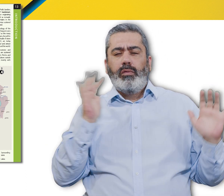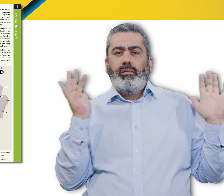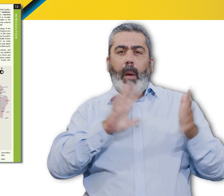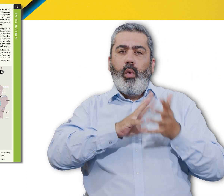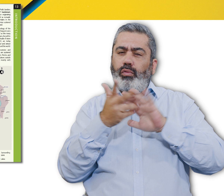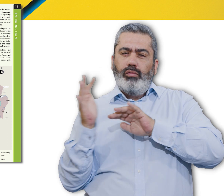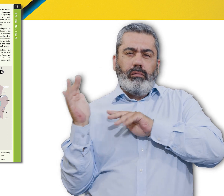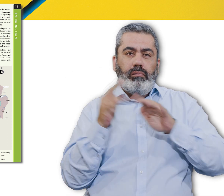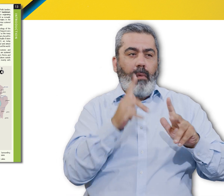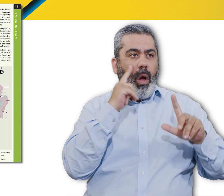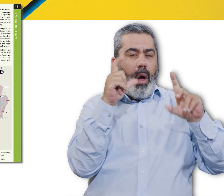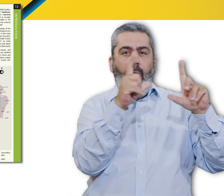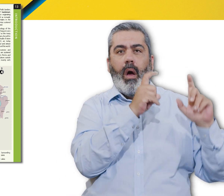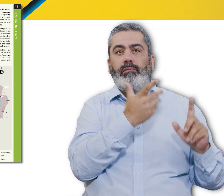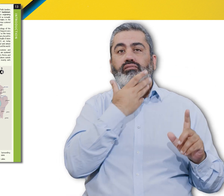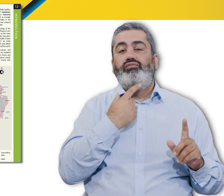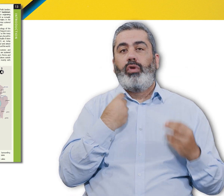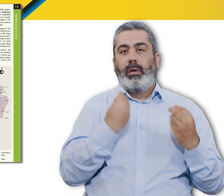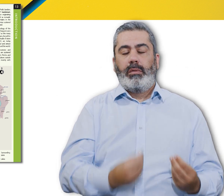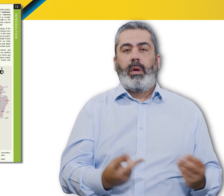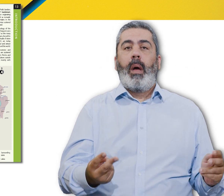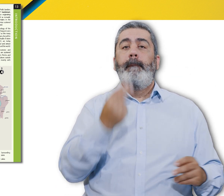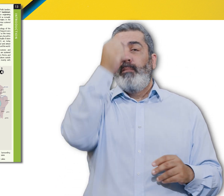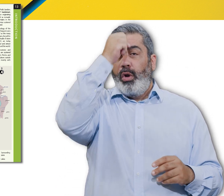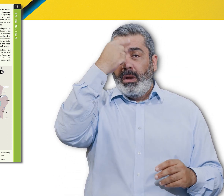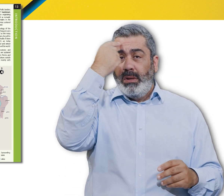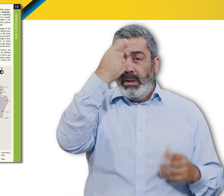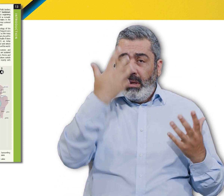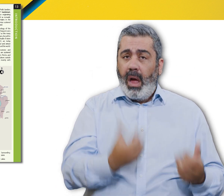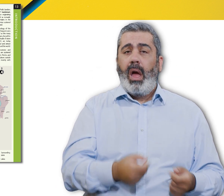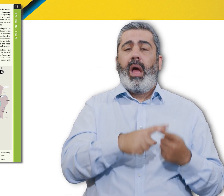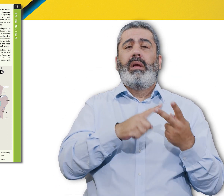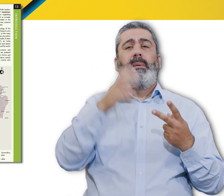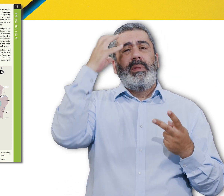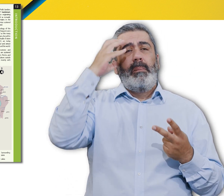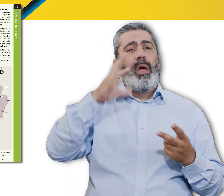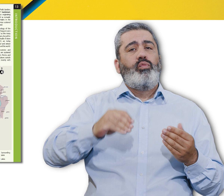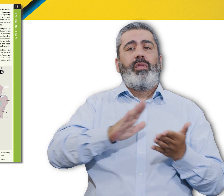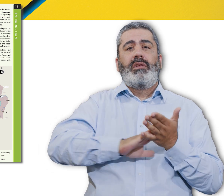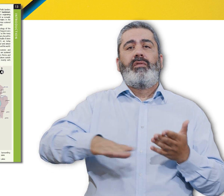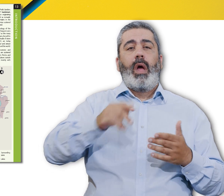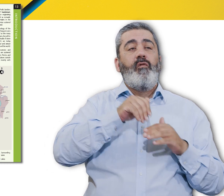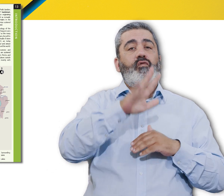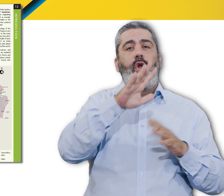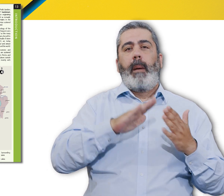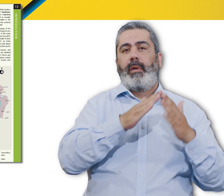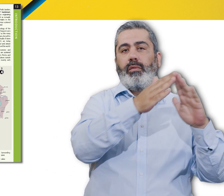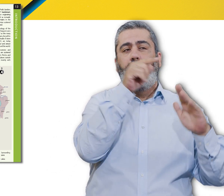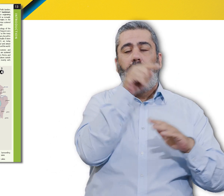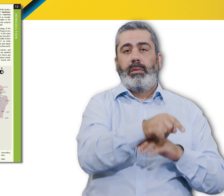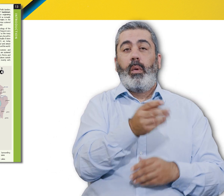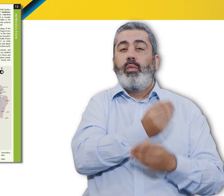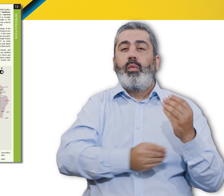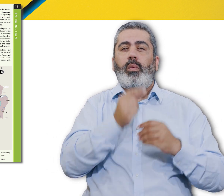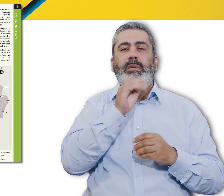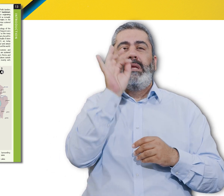around the world. Also, numerous monasteries and religious monuments are scattered in the area of northern Pindos and are located mainly